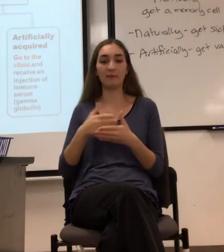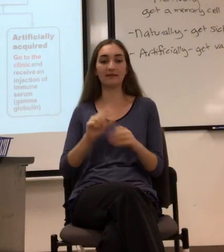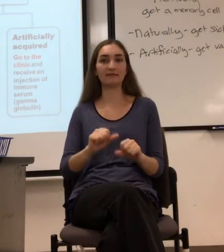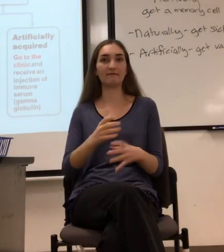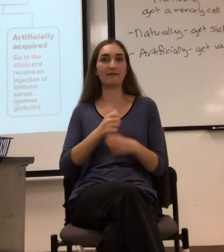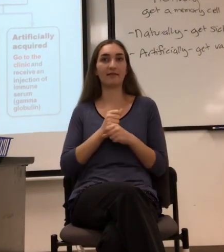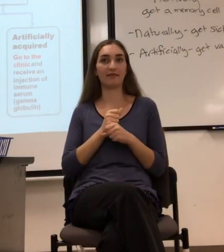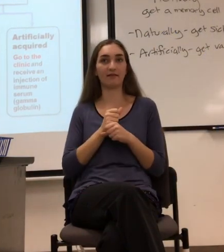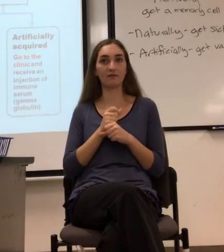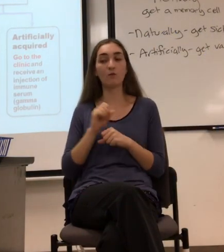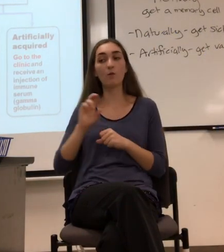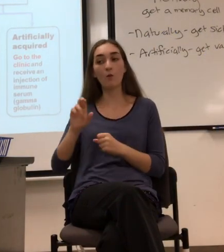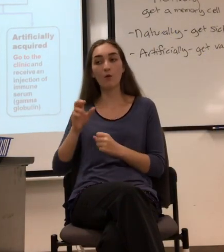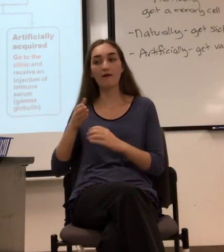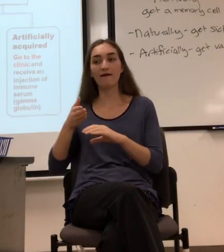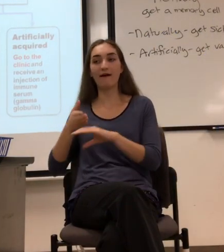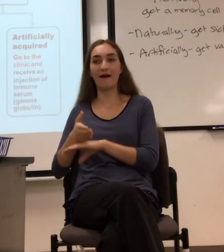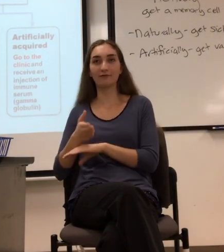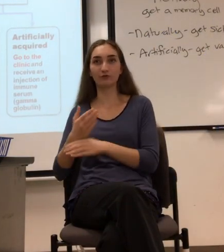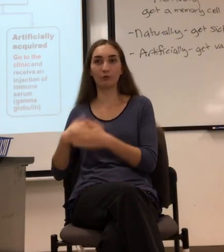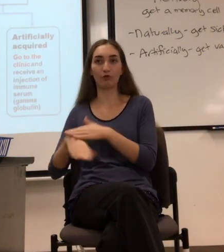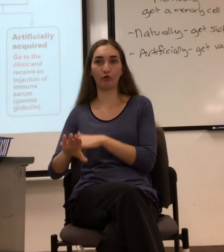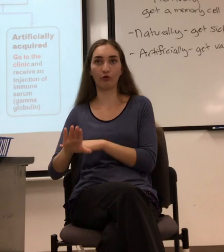So that's the natural way.